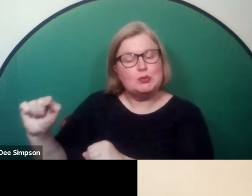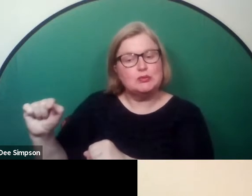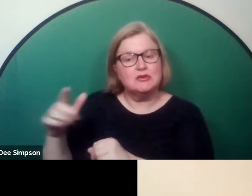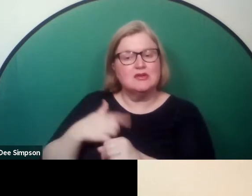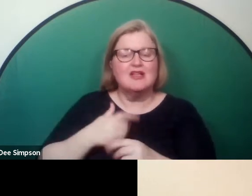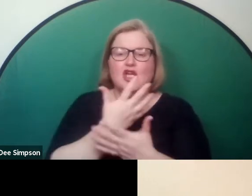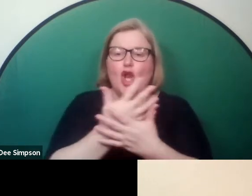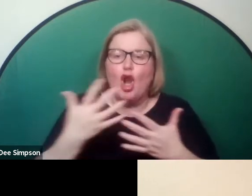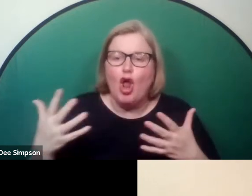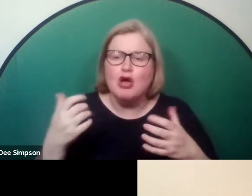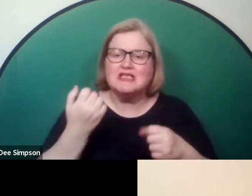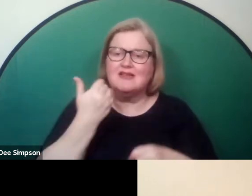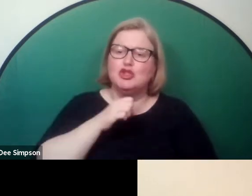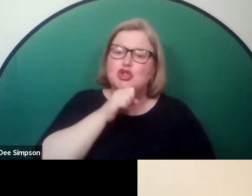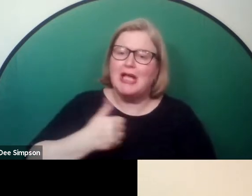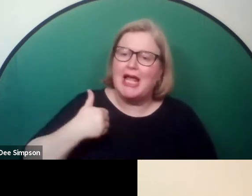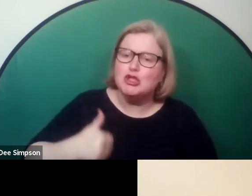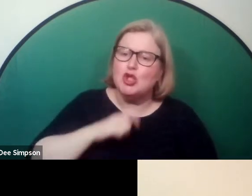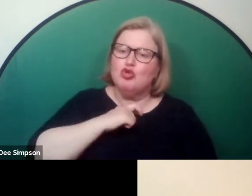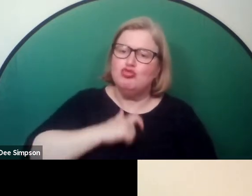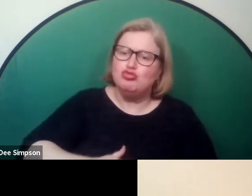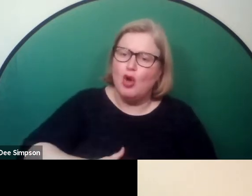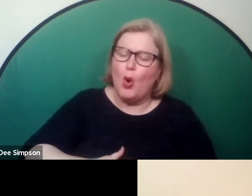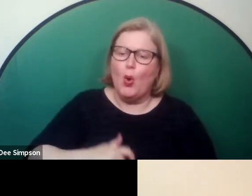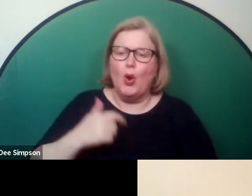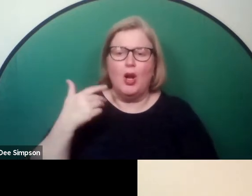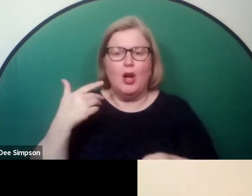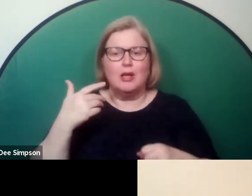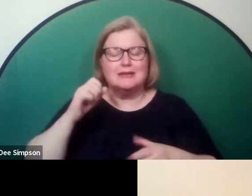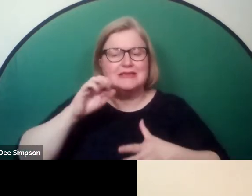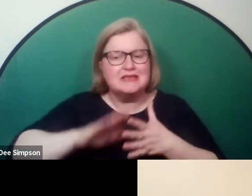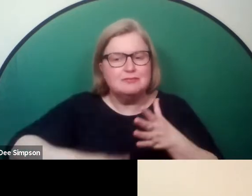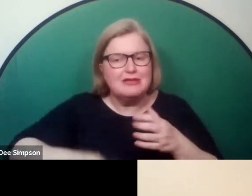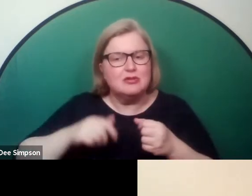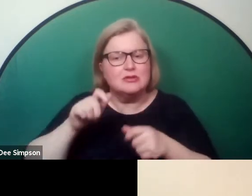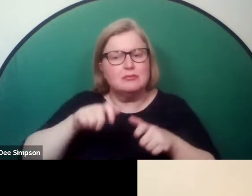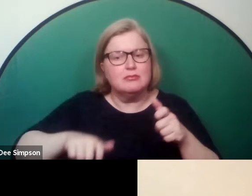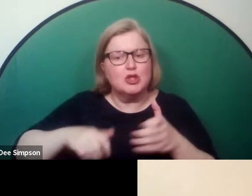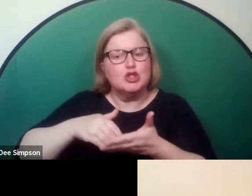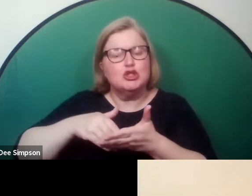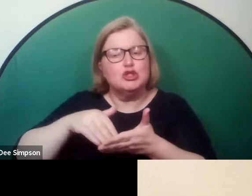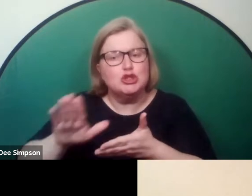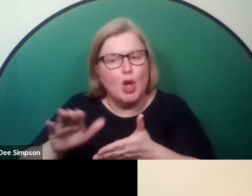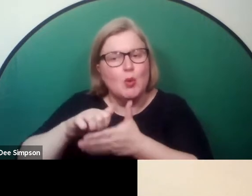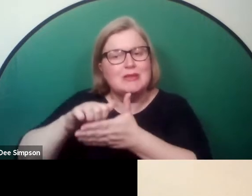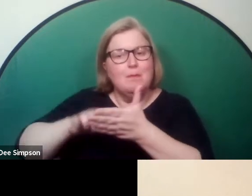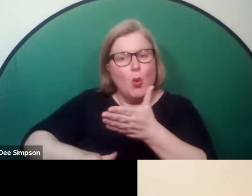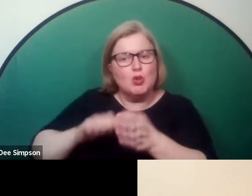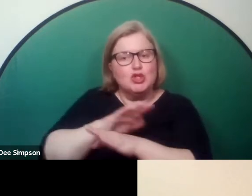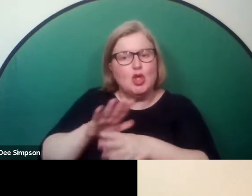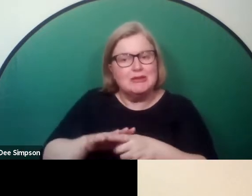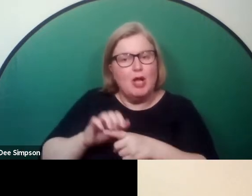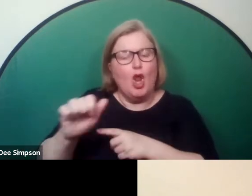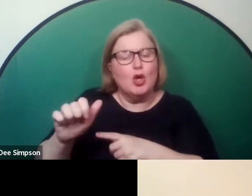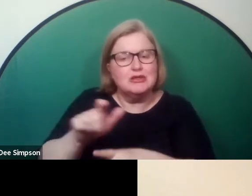gender roles, because as water is being started to be sold and bought rather than belonging to the